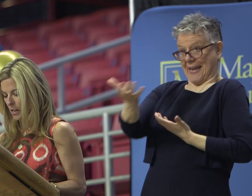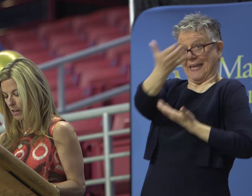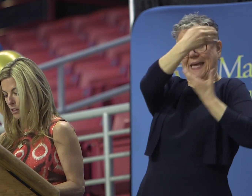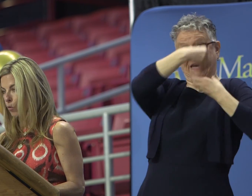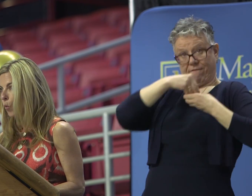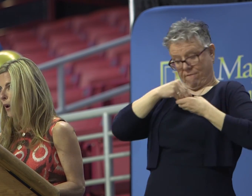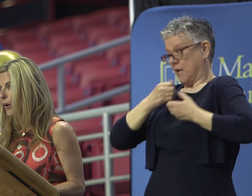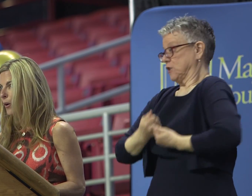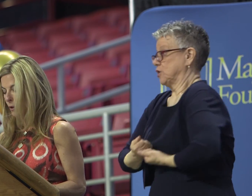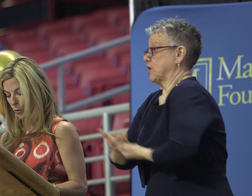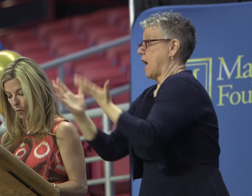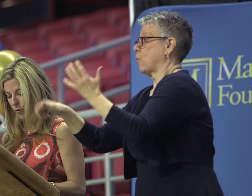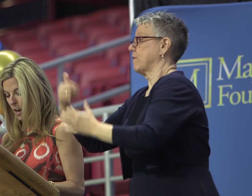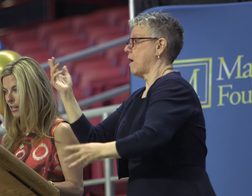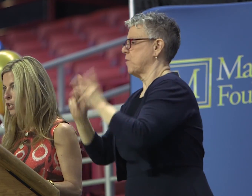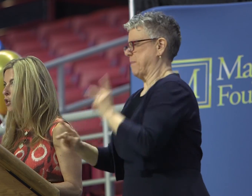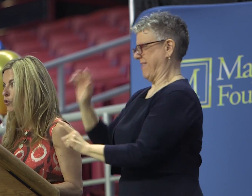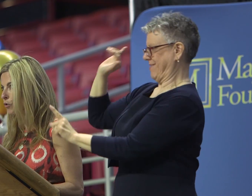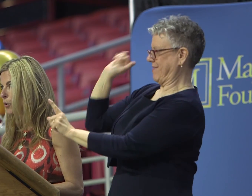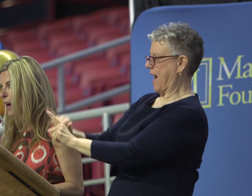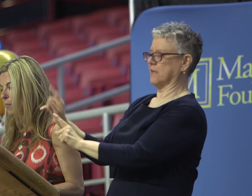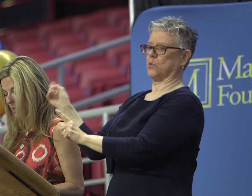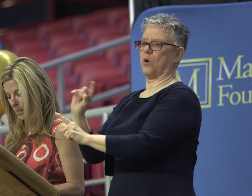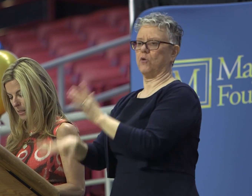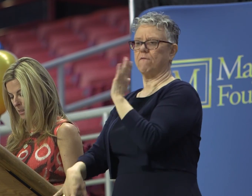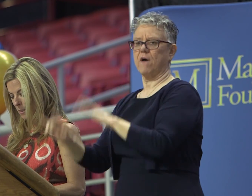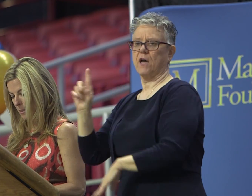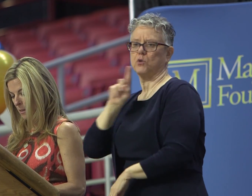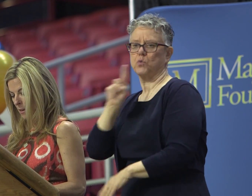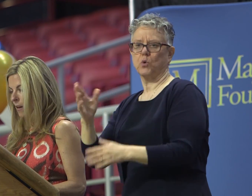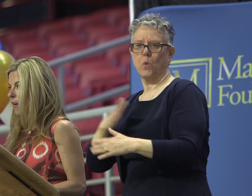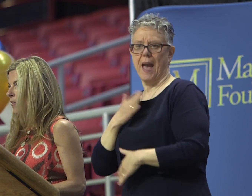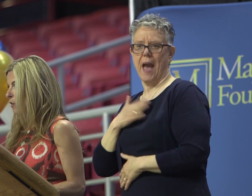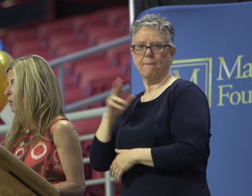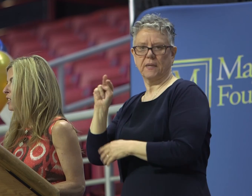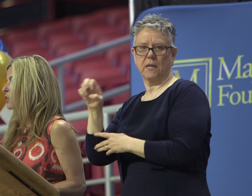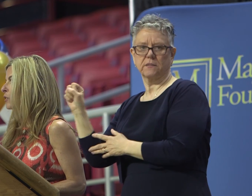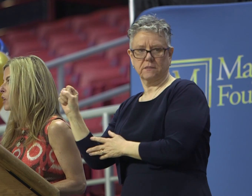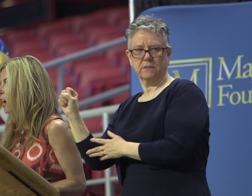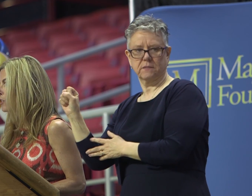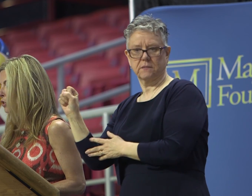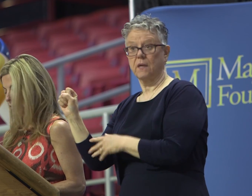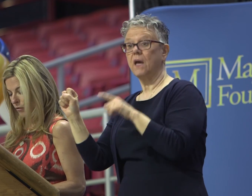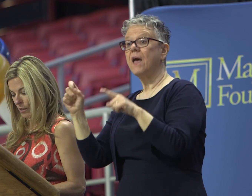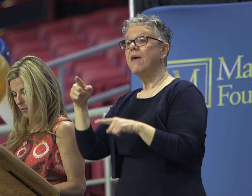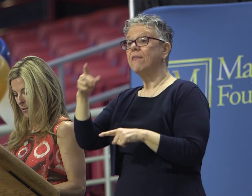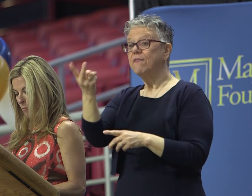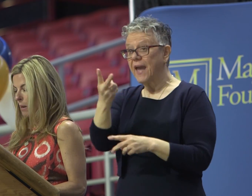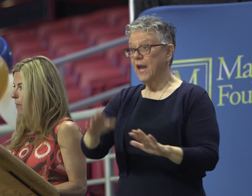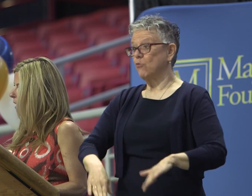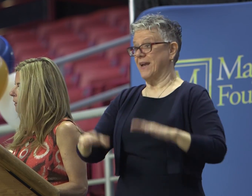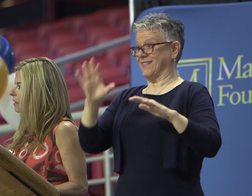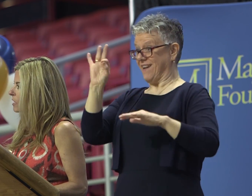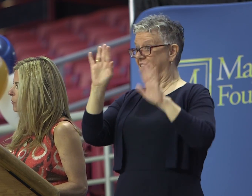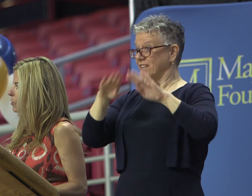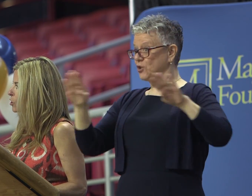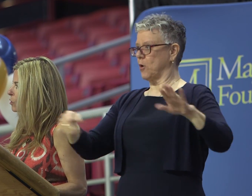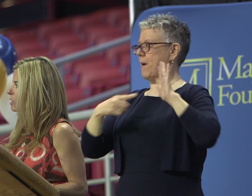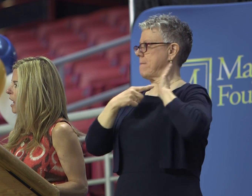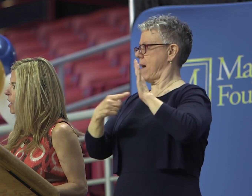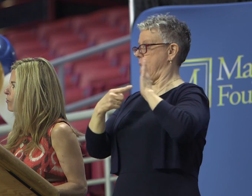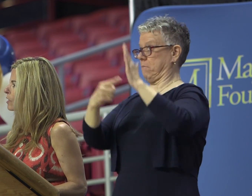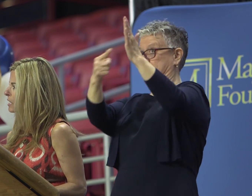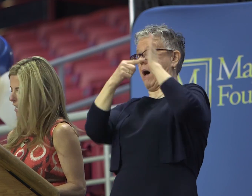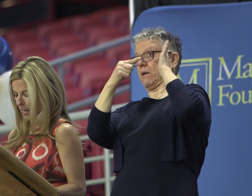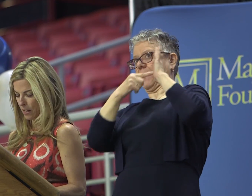others is where you will find true happiness. They raised their 9 children by modeling these